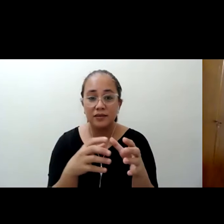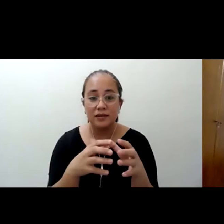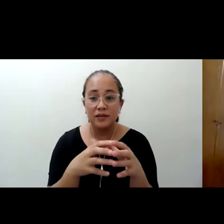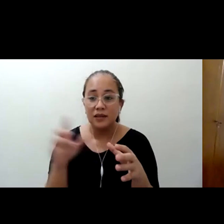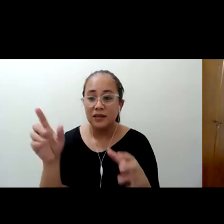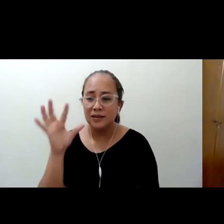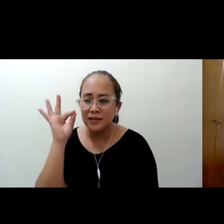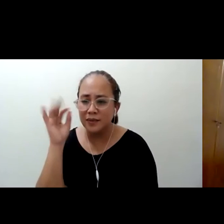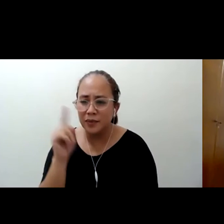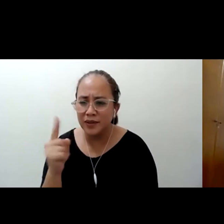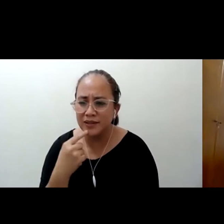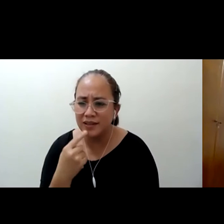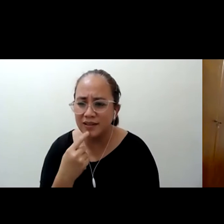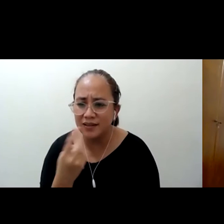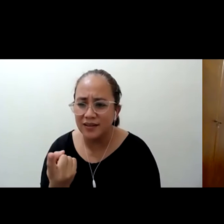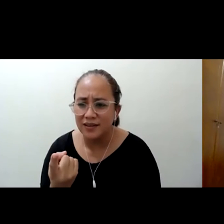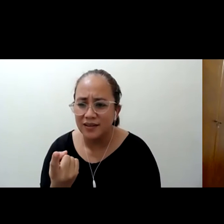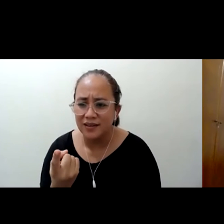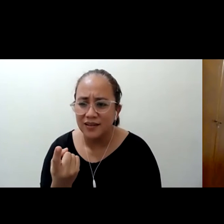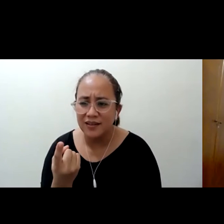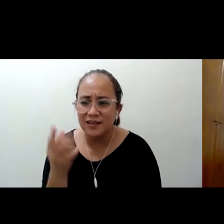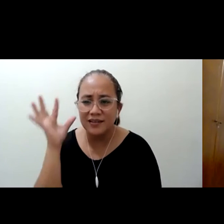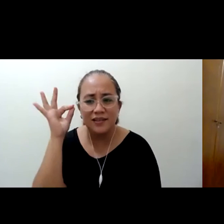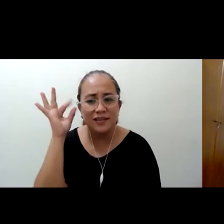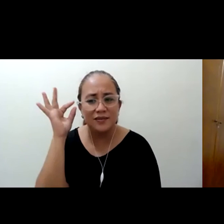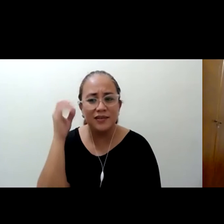yes, Jasmine, did you say something?